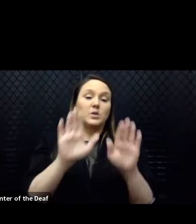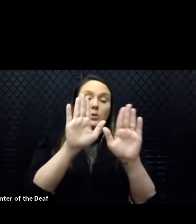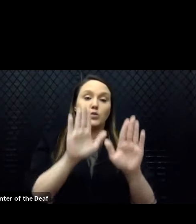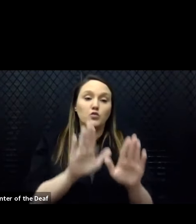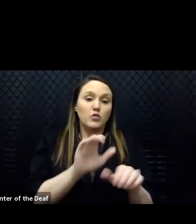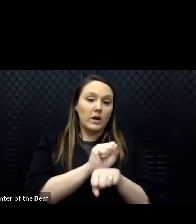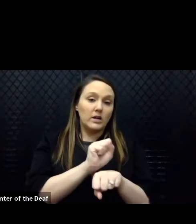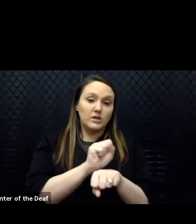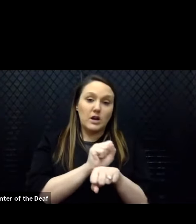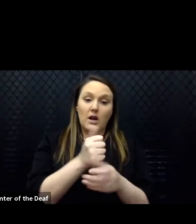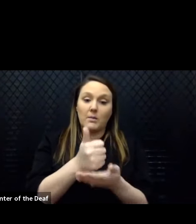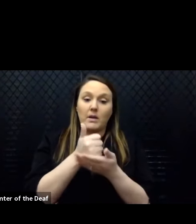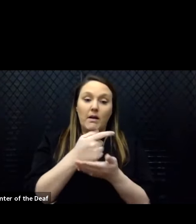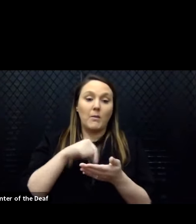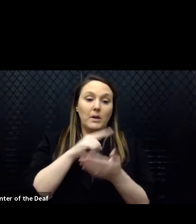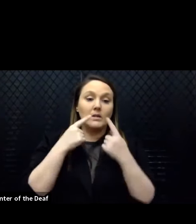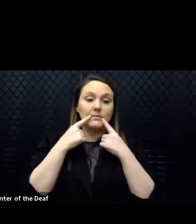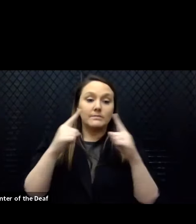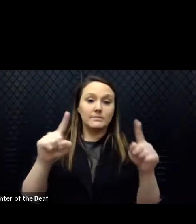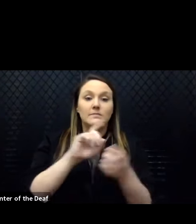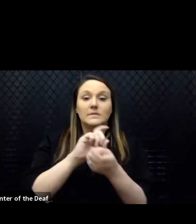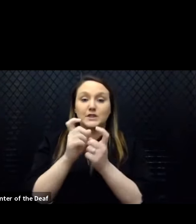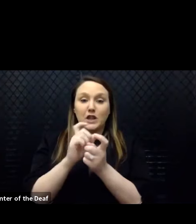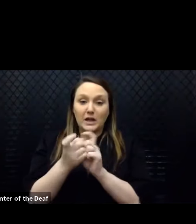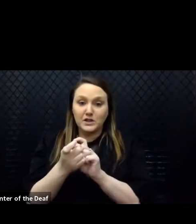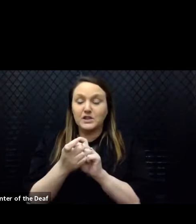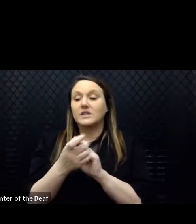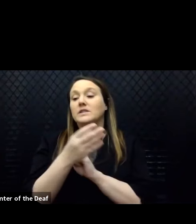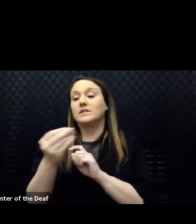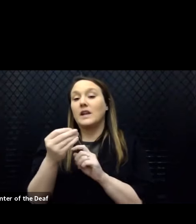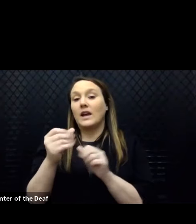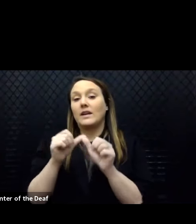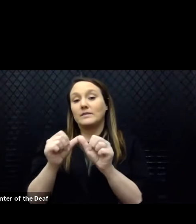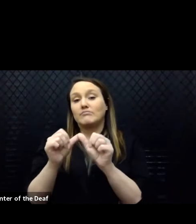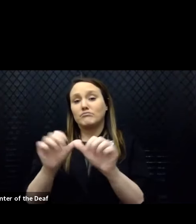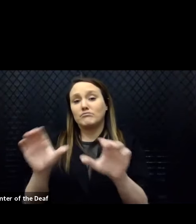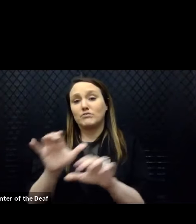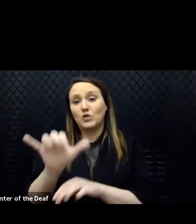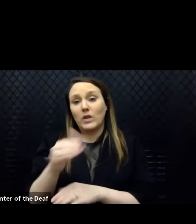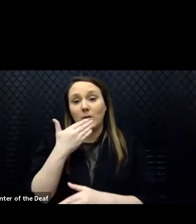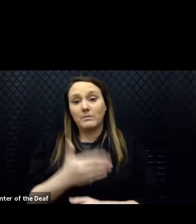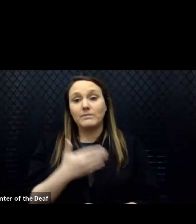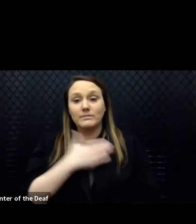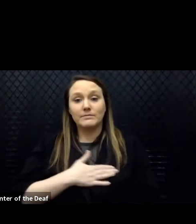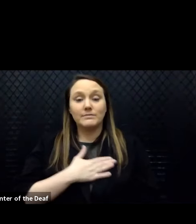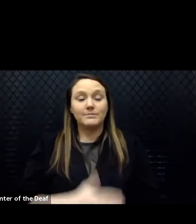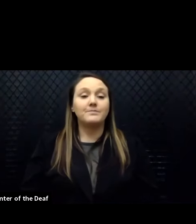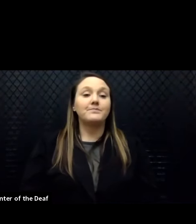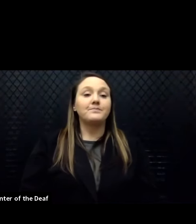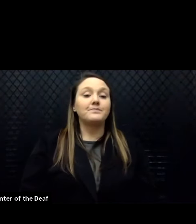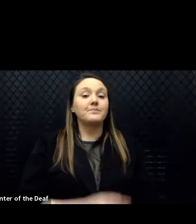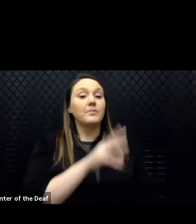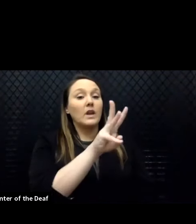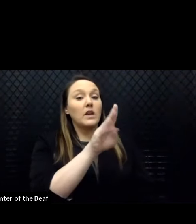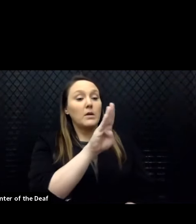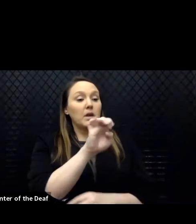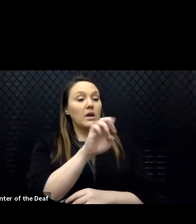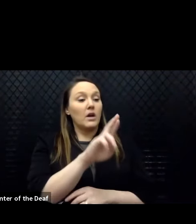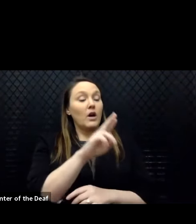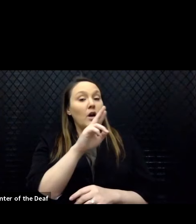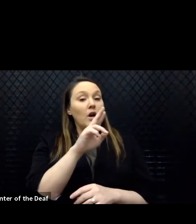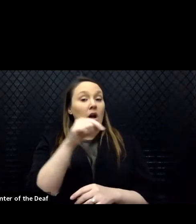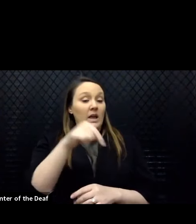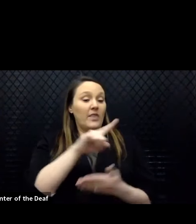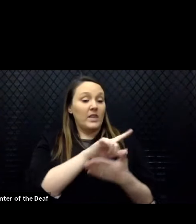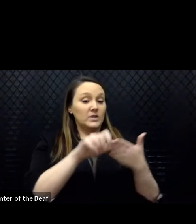of helping to get out the word on changes that come as well. And we ask that you continue to do that. From WBIR, we realize this weekend's